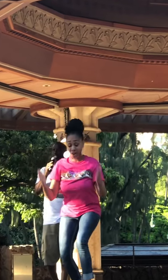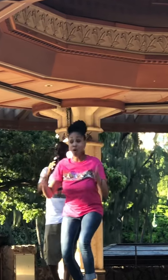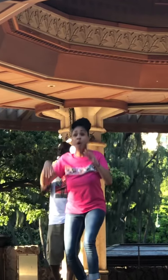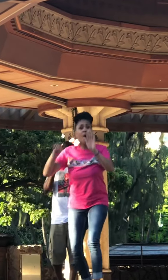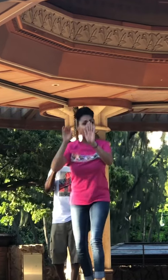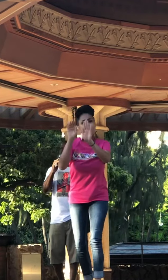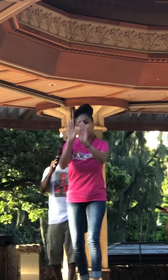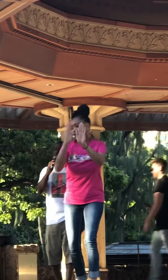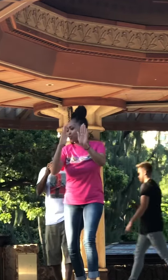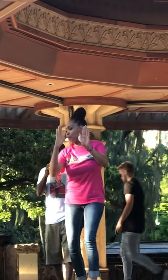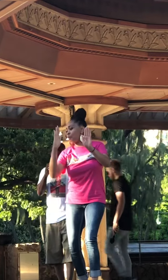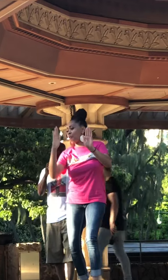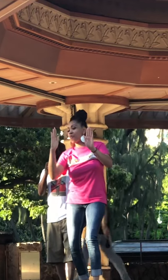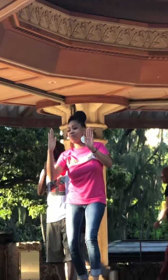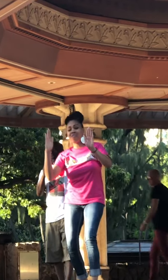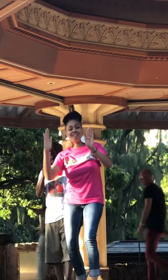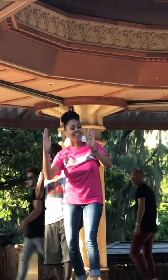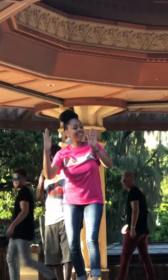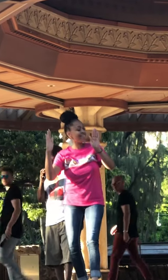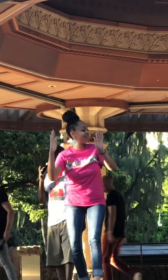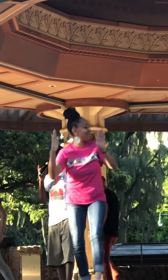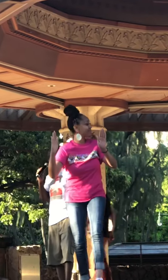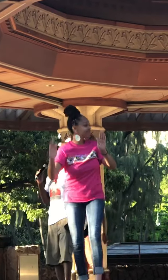presence is an open door.